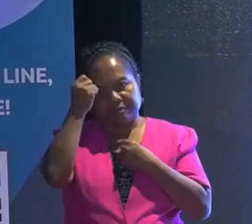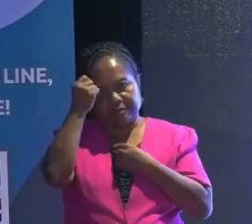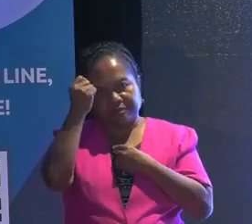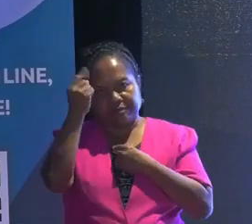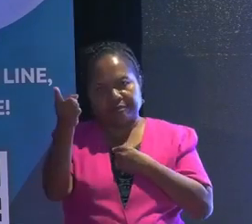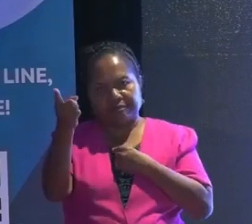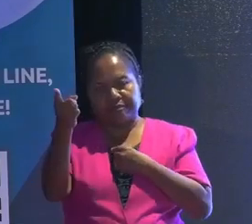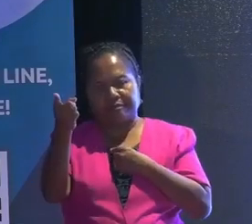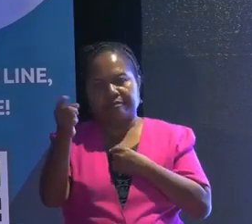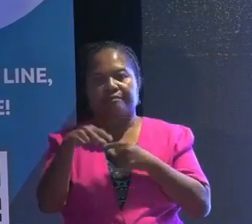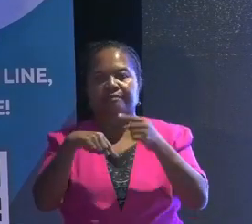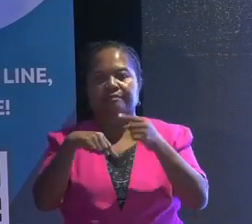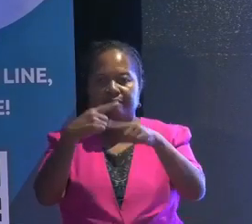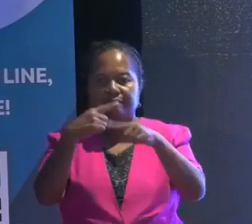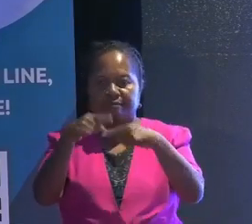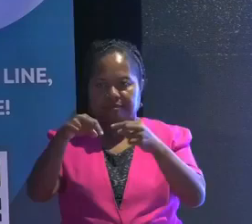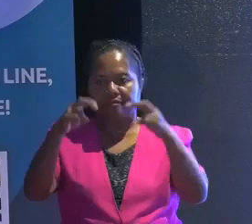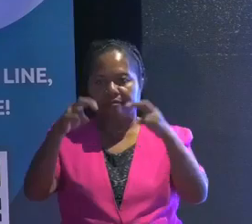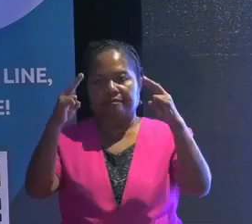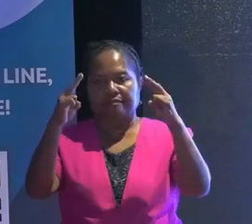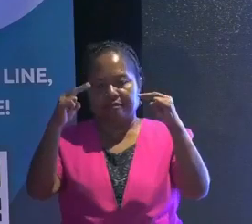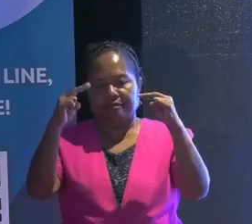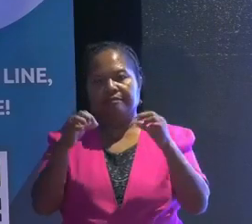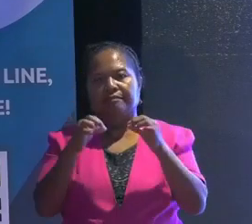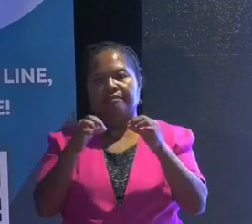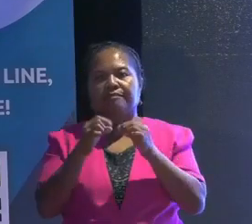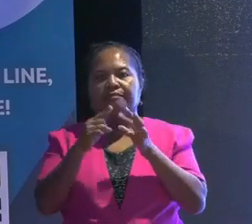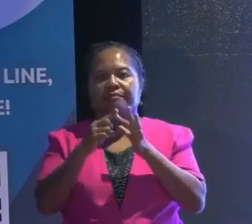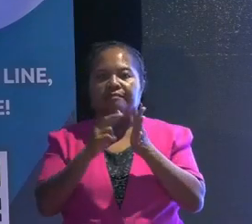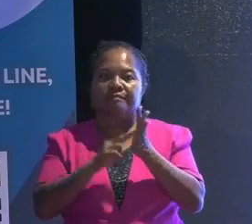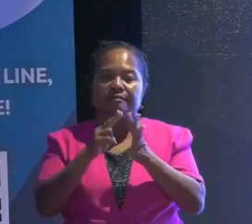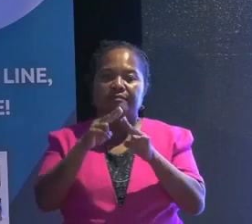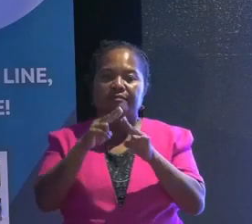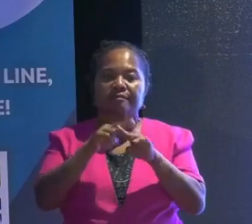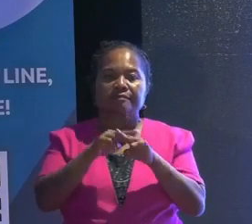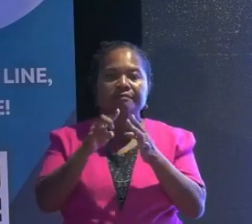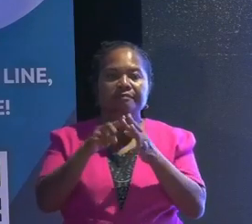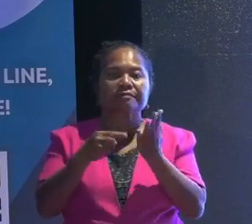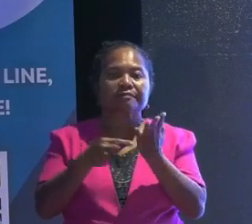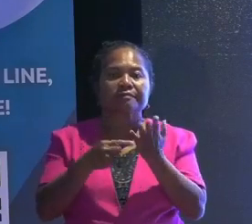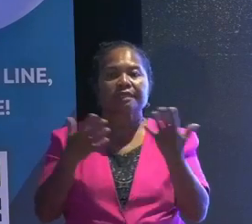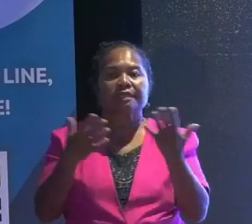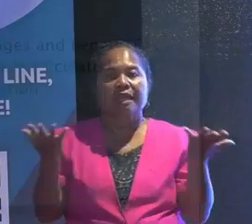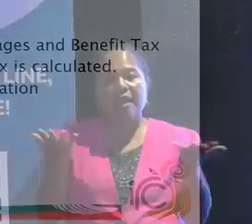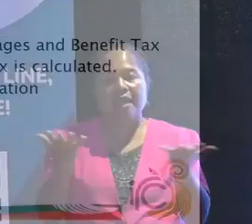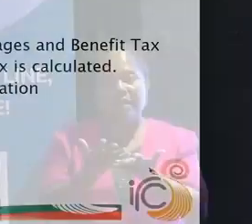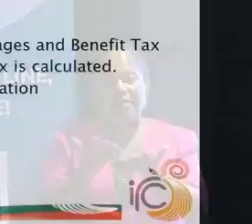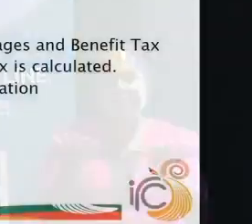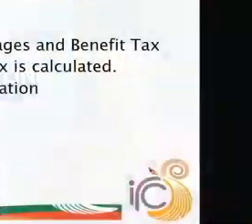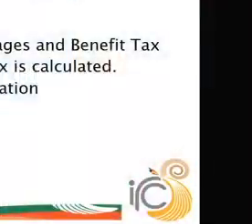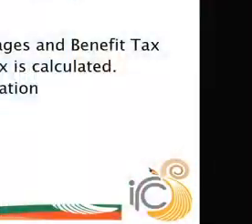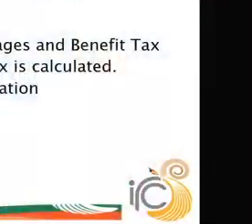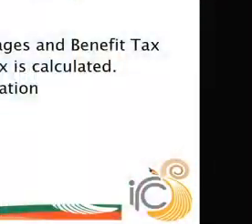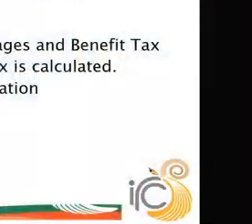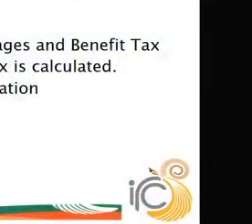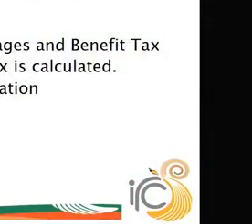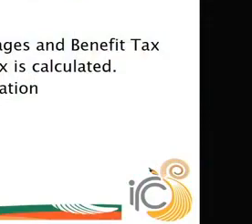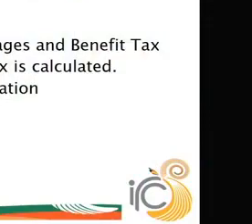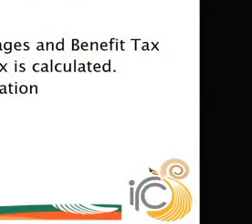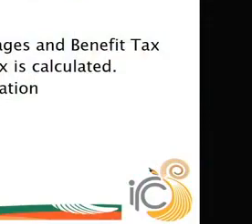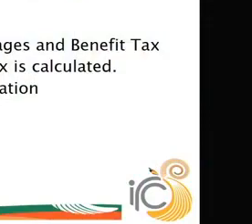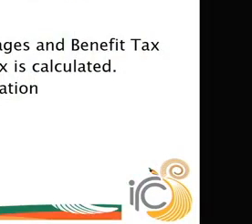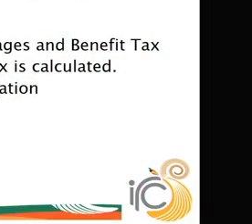understand salary and wages and benefit tax, how salary and wages tax is calculated, group